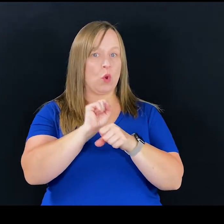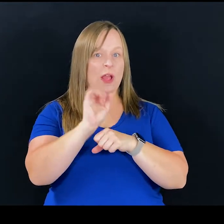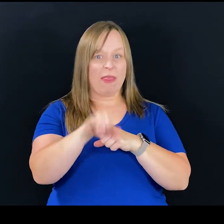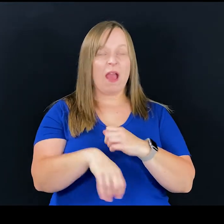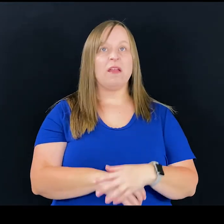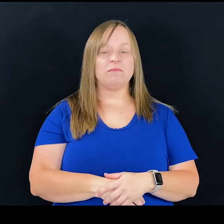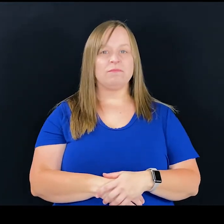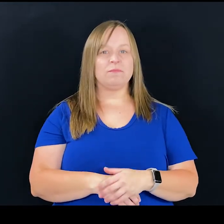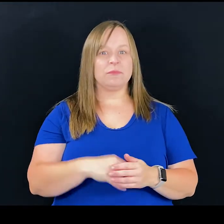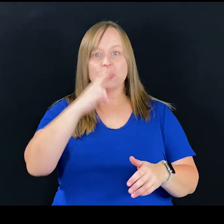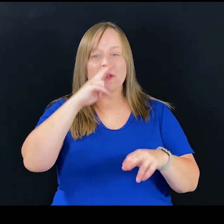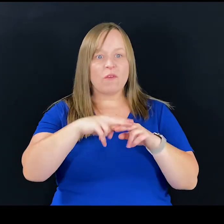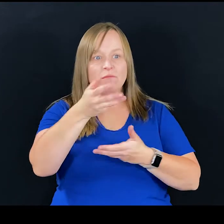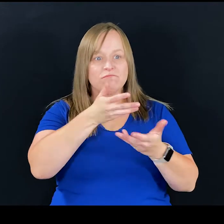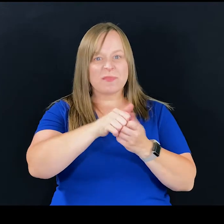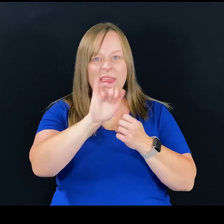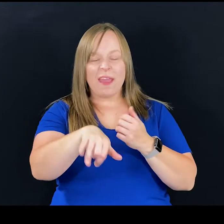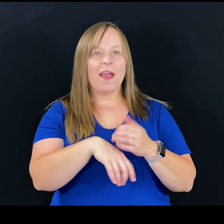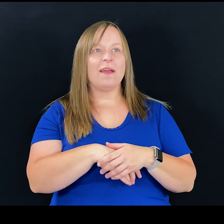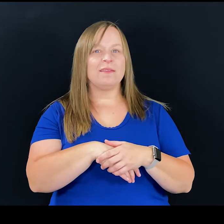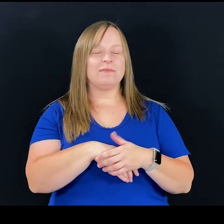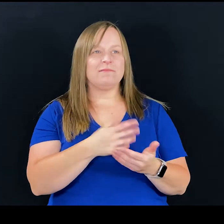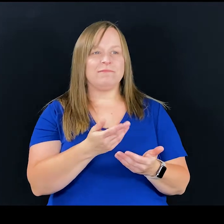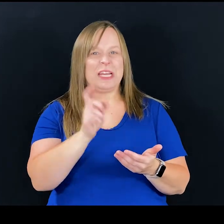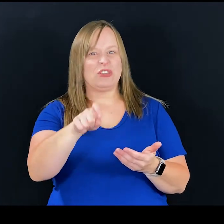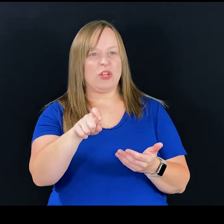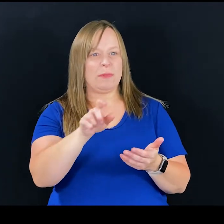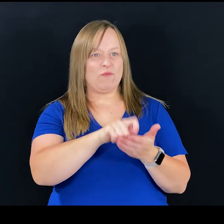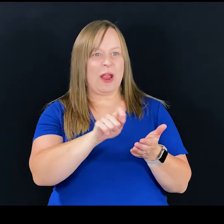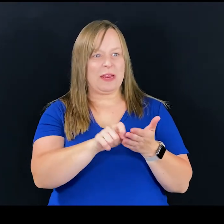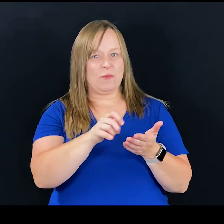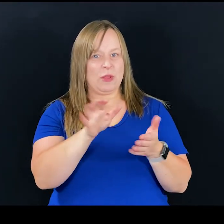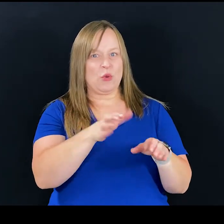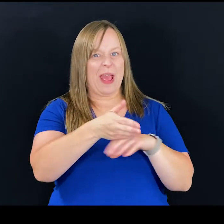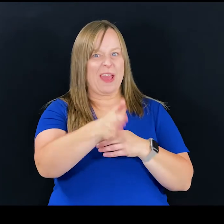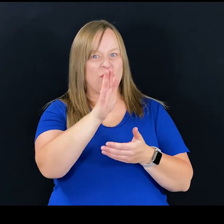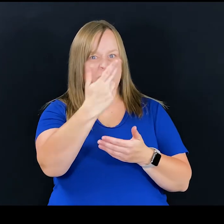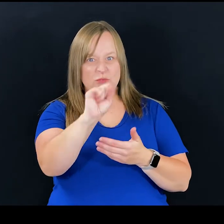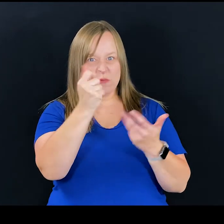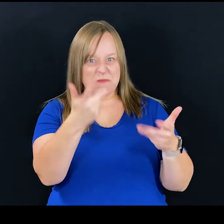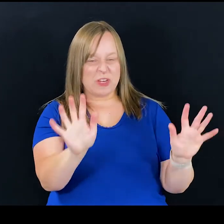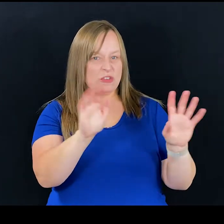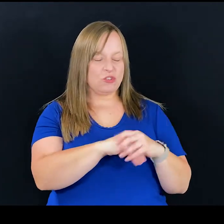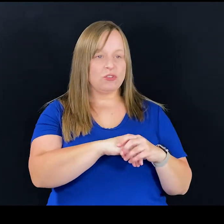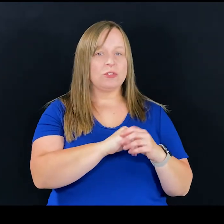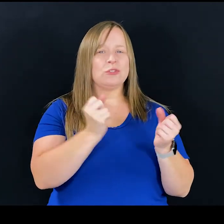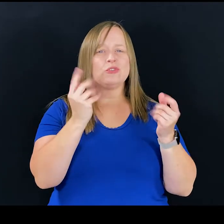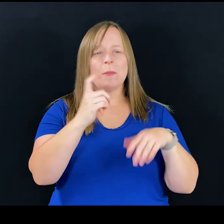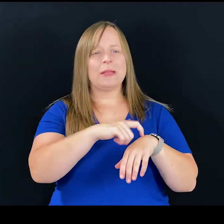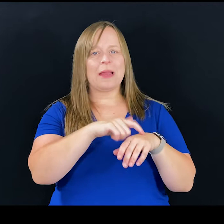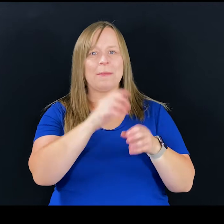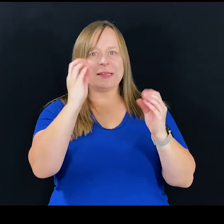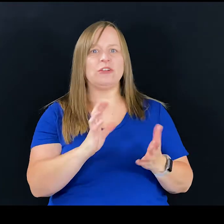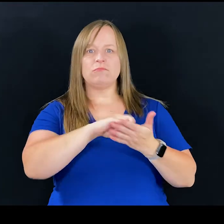to work on. It's so much fun to work with them on that because like they should be writing what they want to do after high school.